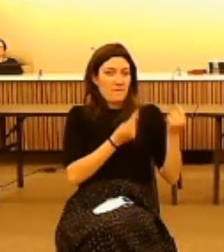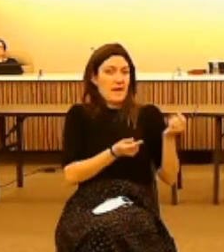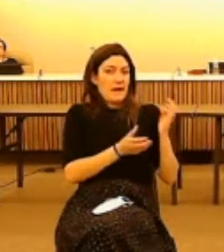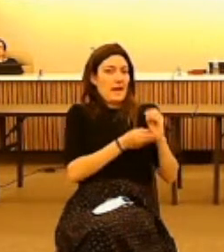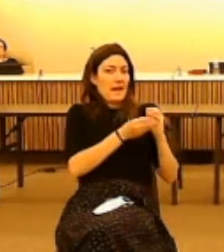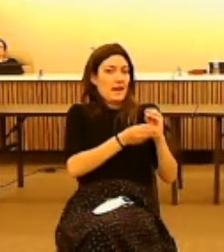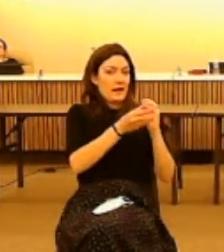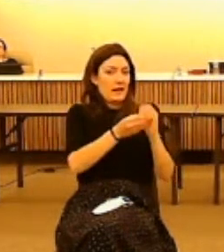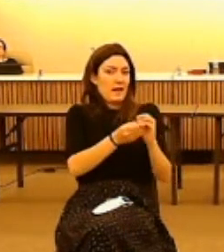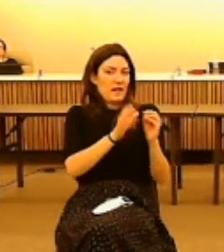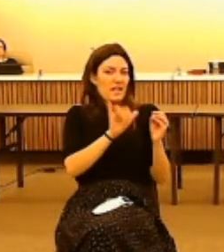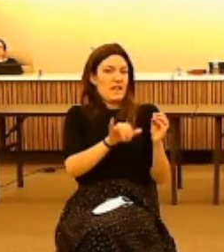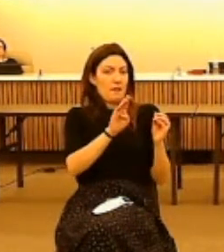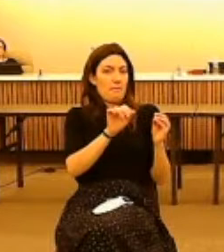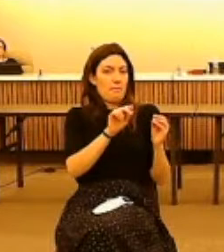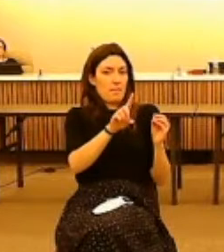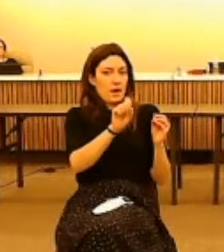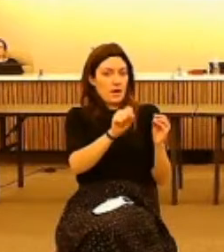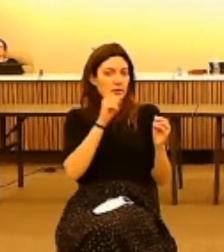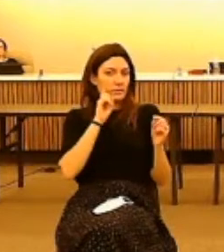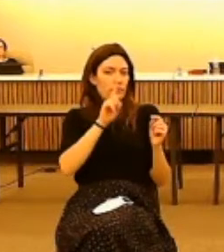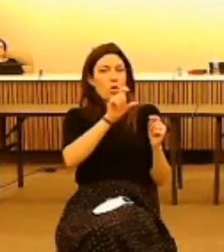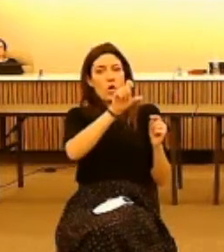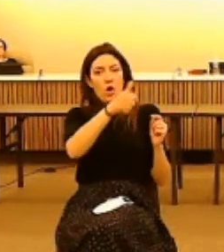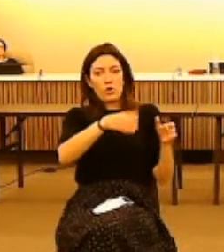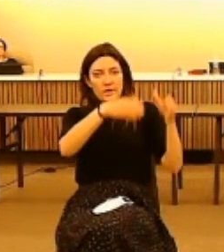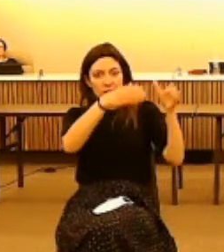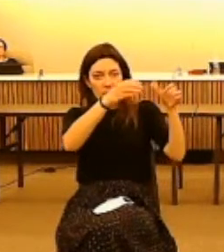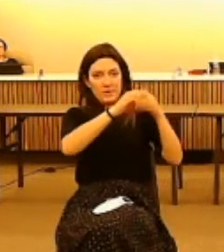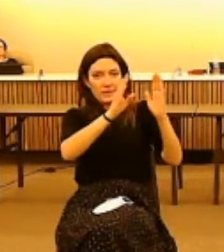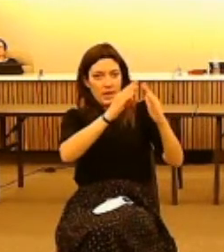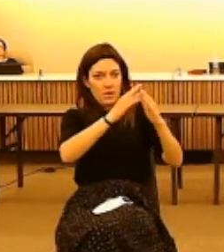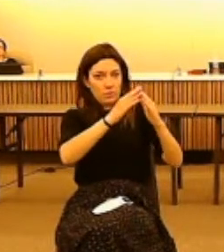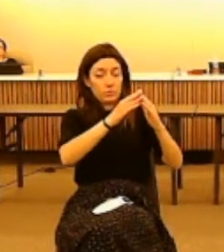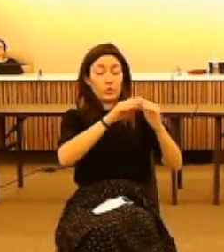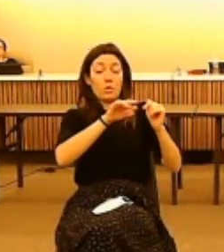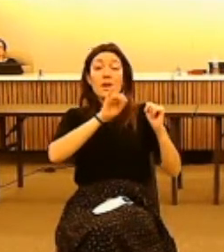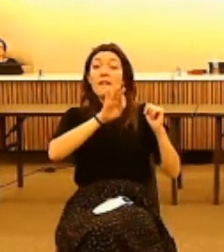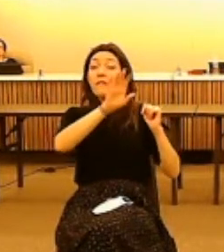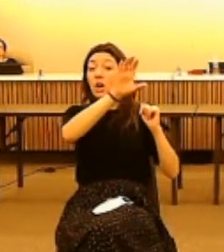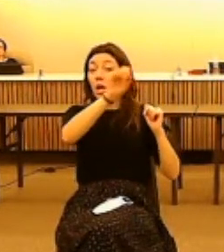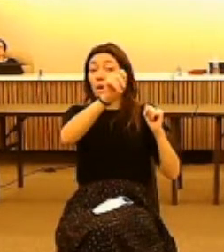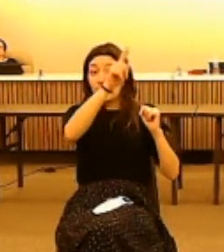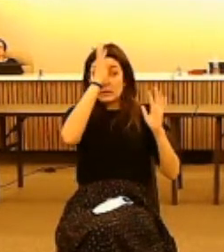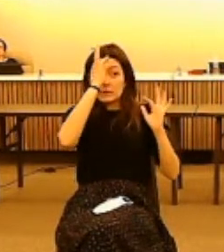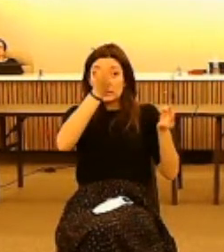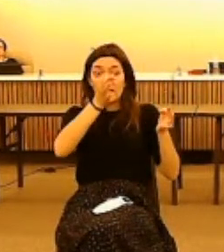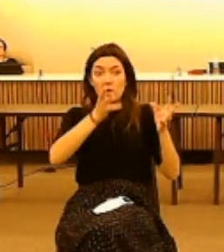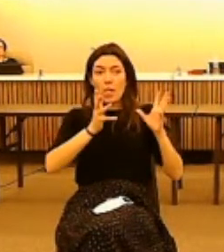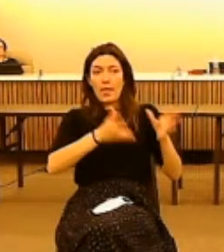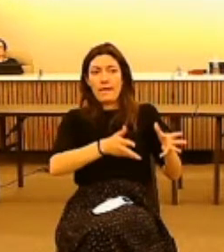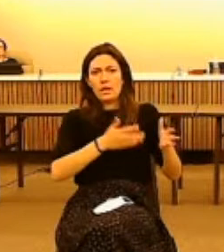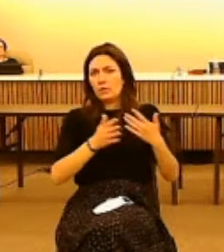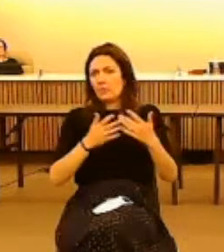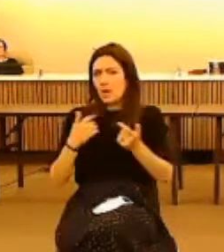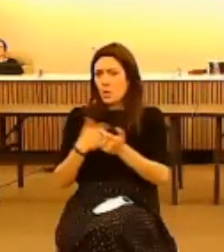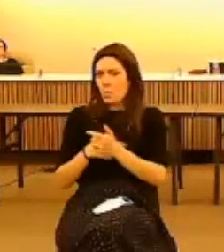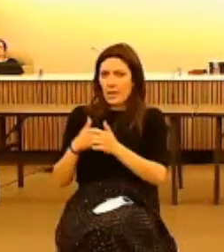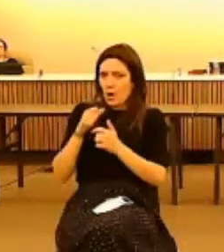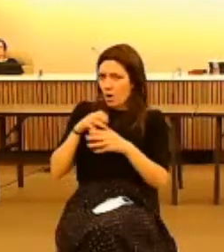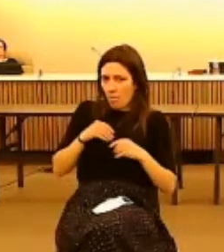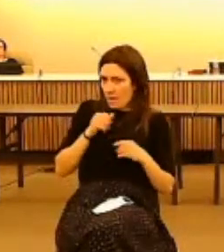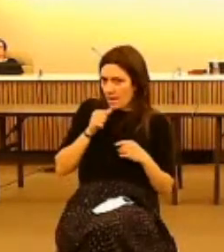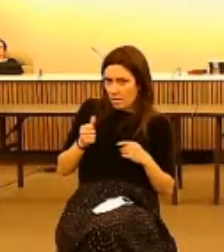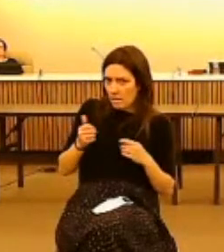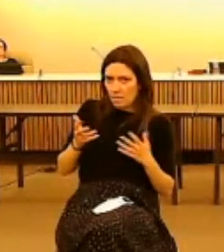other cell towers in town, that we should have them. If again, a company decides to leave a cell tower, even if we don't own it and walk away,